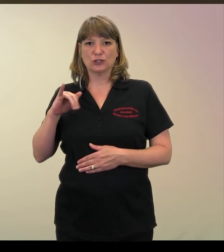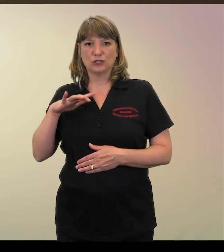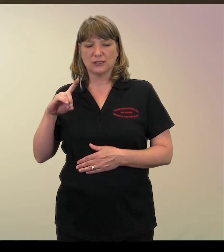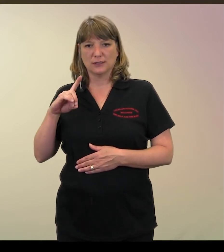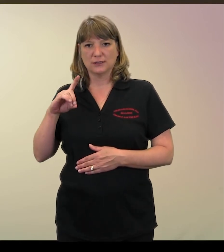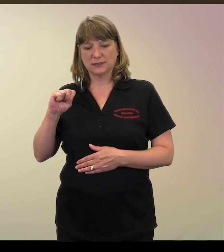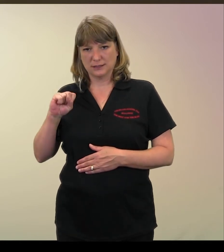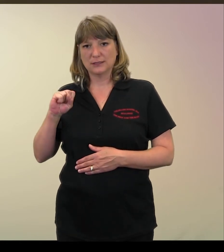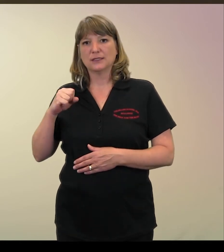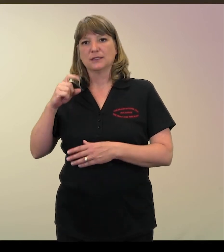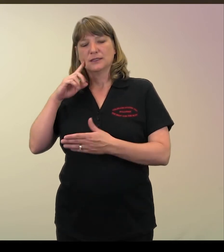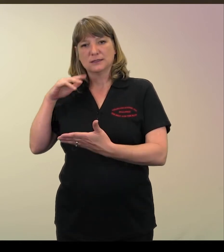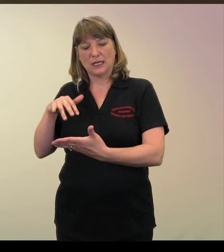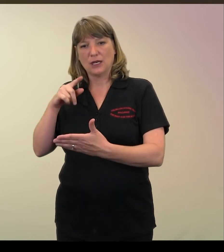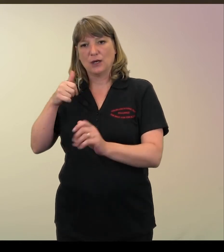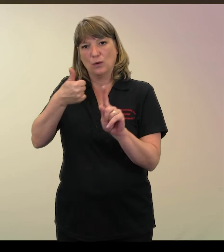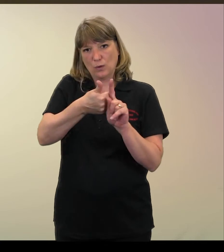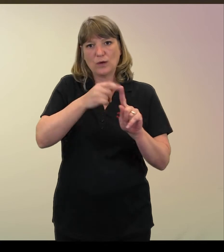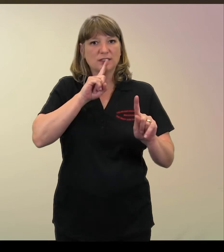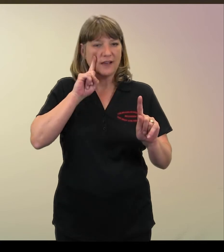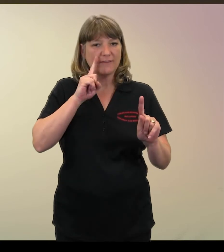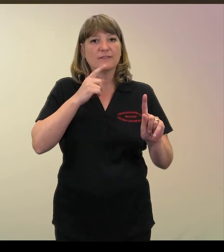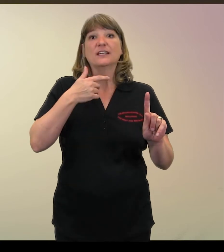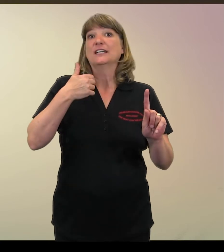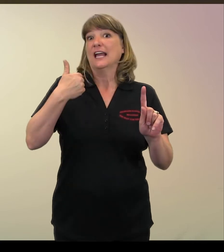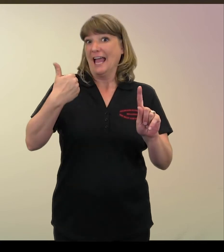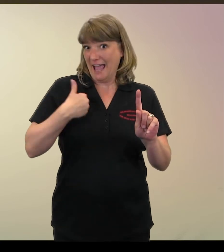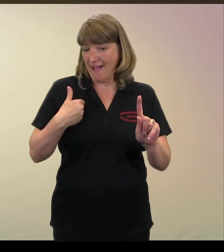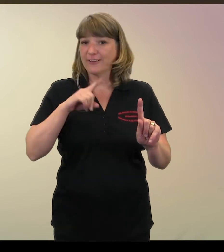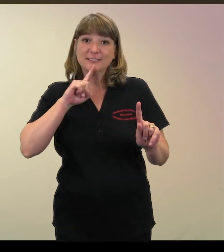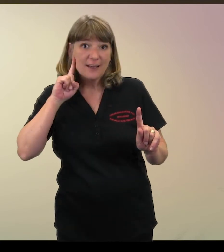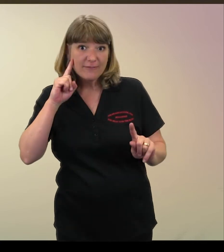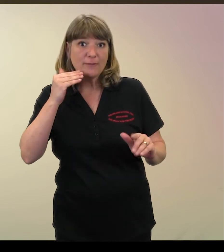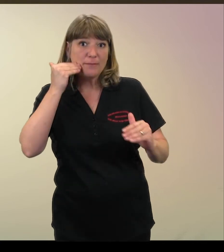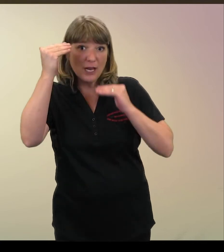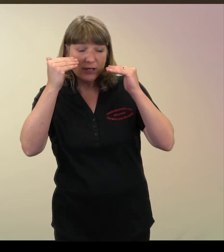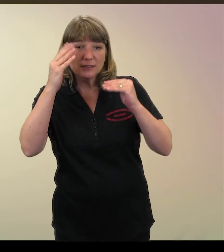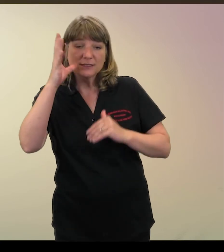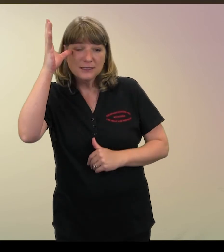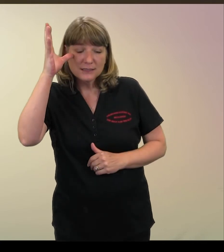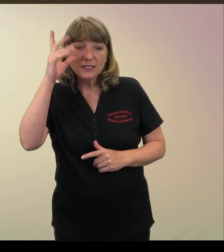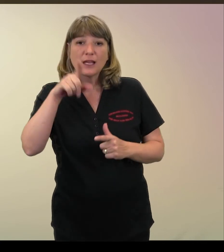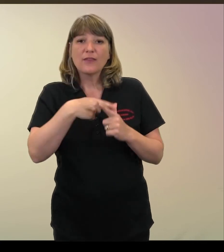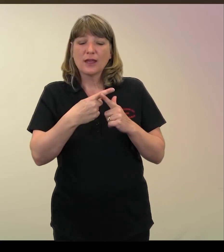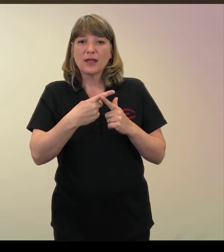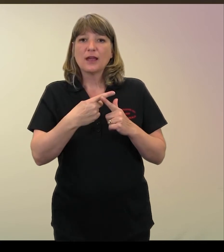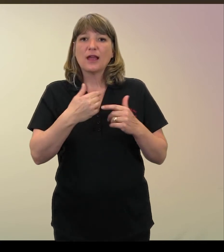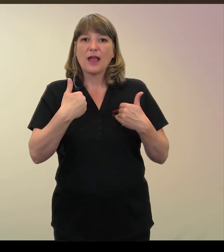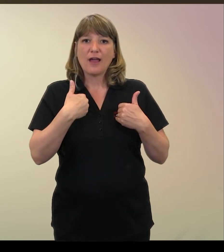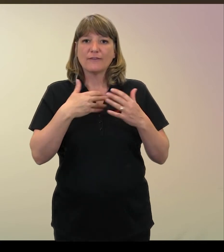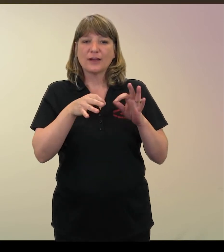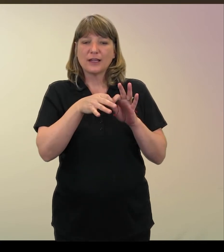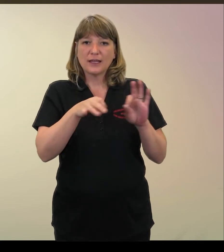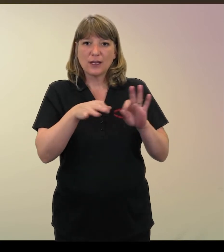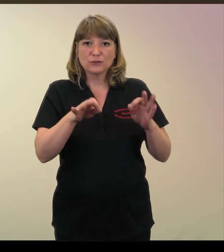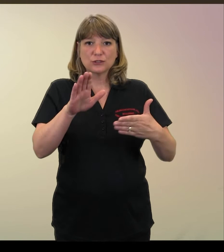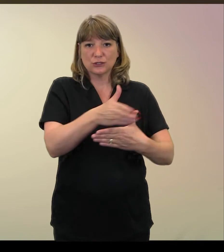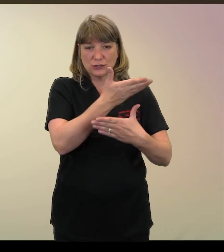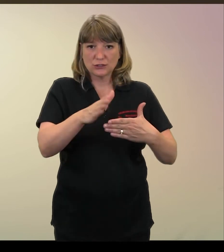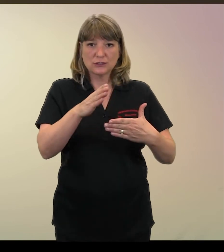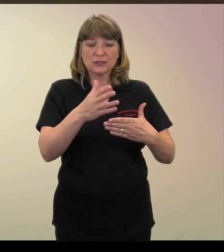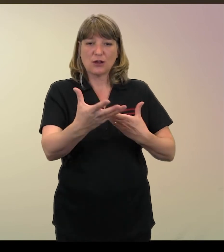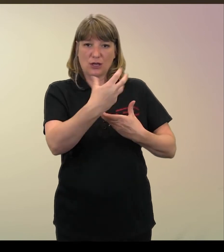Dr. Aaron Shields' study of children who are deaf with deaf parents who have an